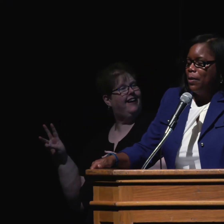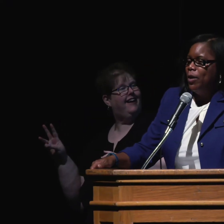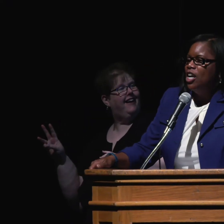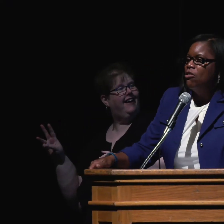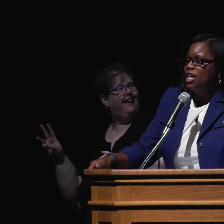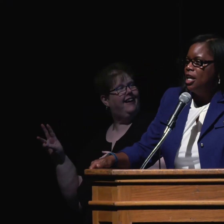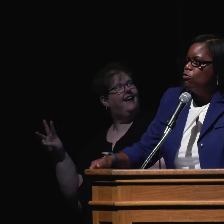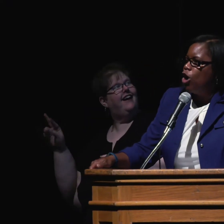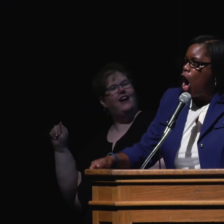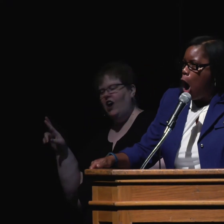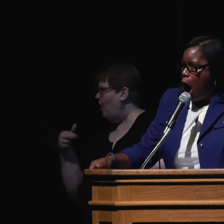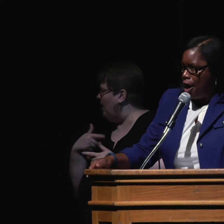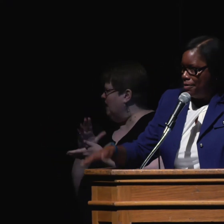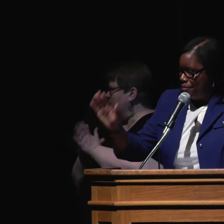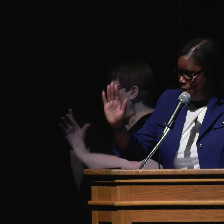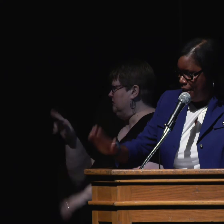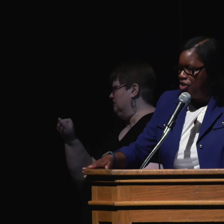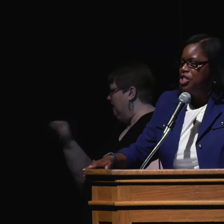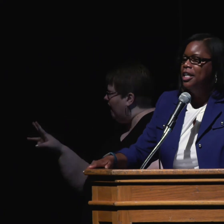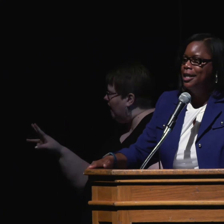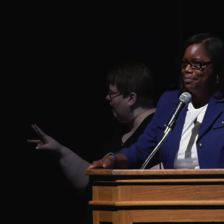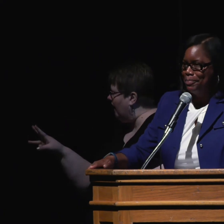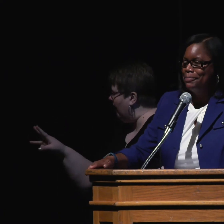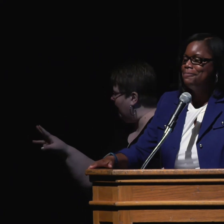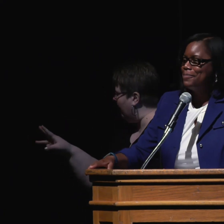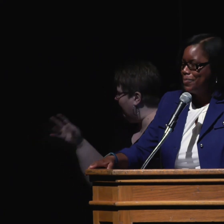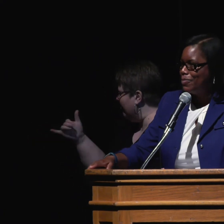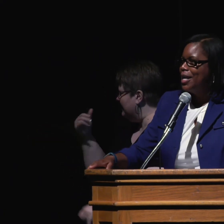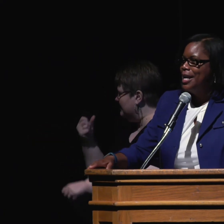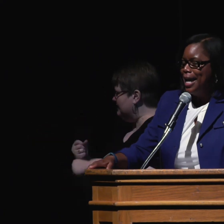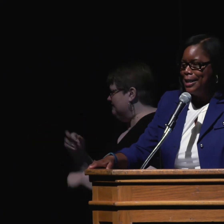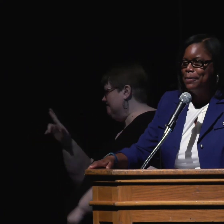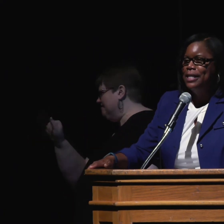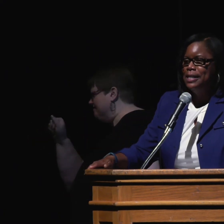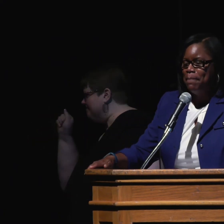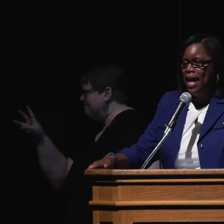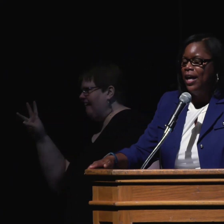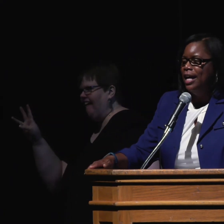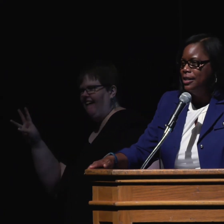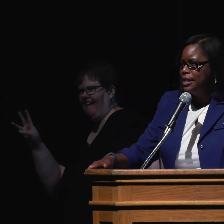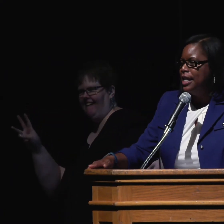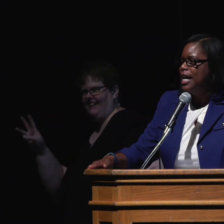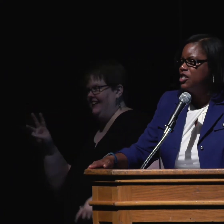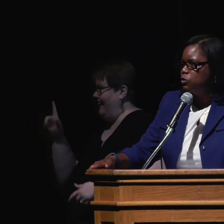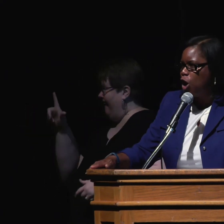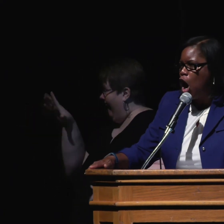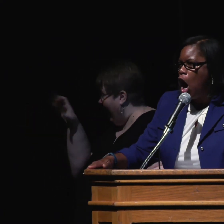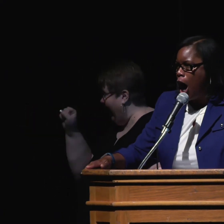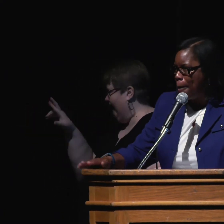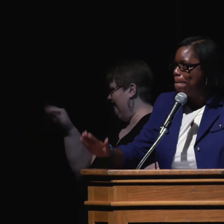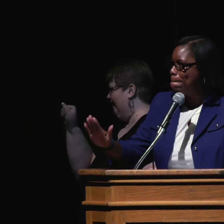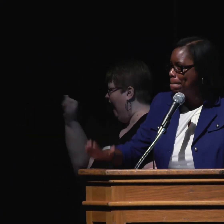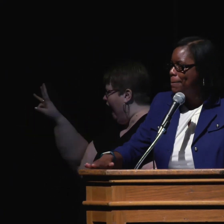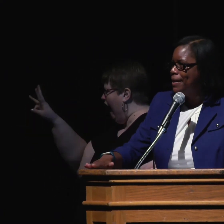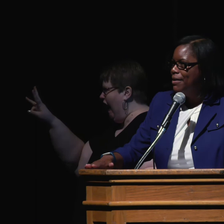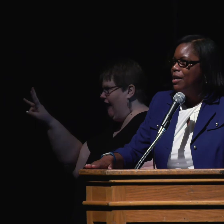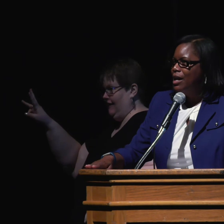Yep, we gonna get raw this year. That's what it's about, LCS Raw.